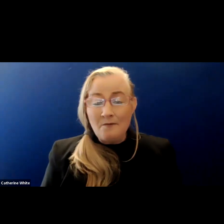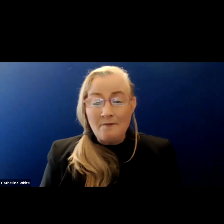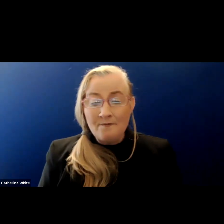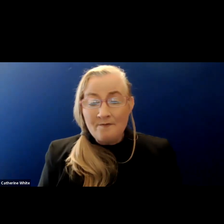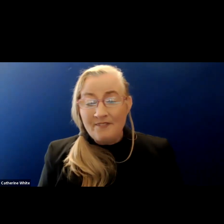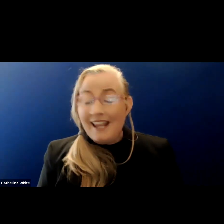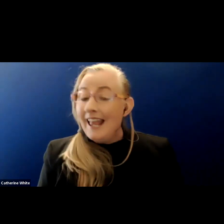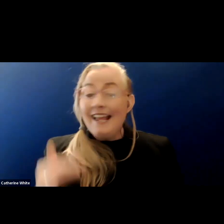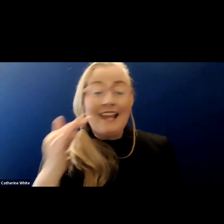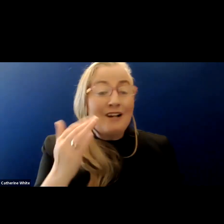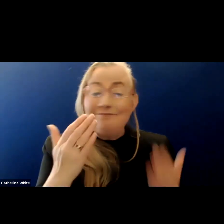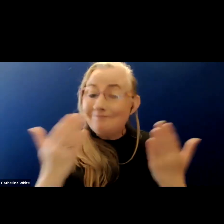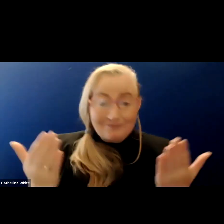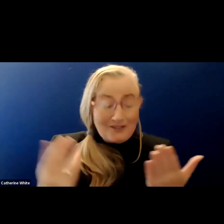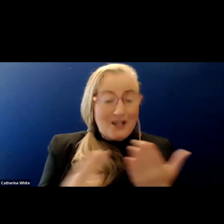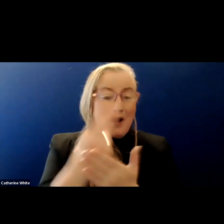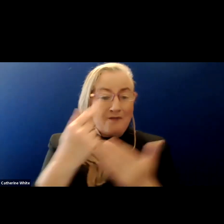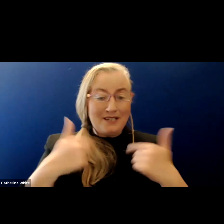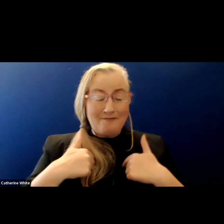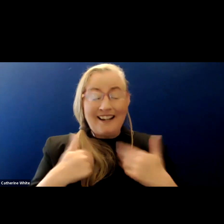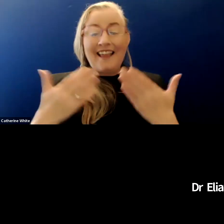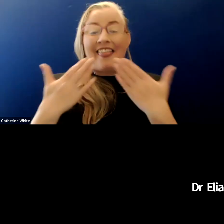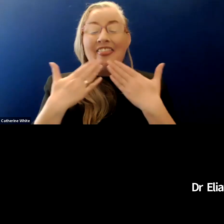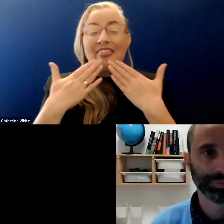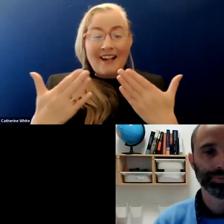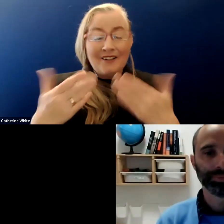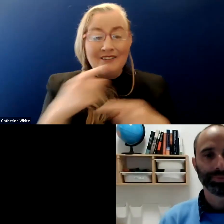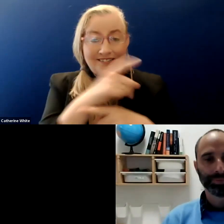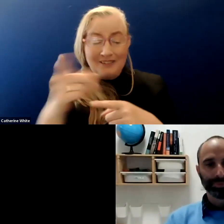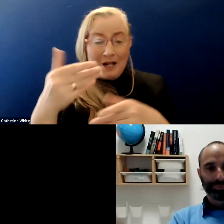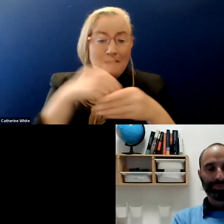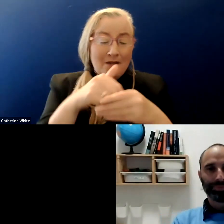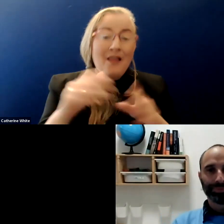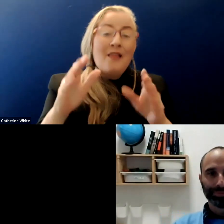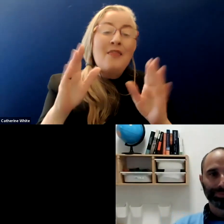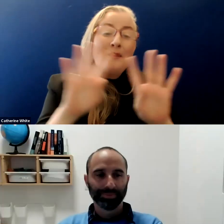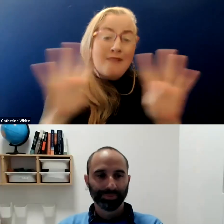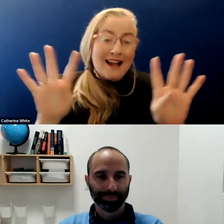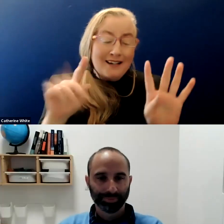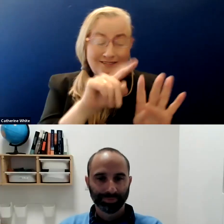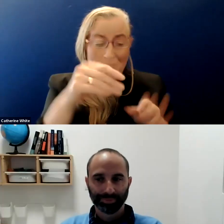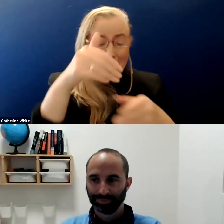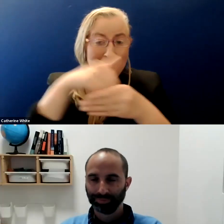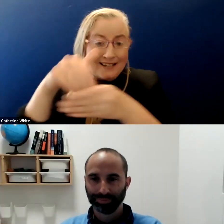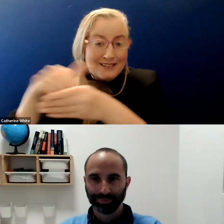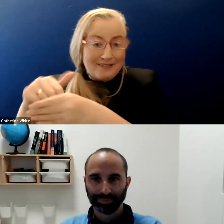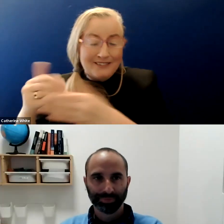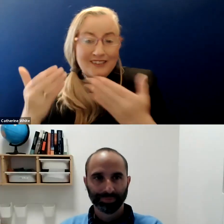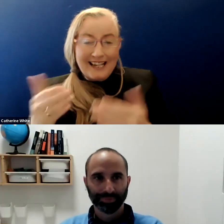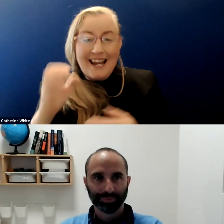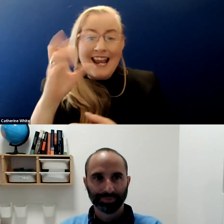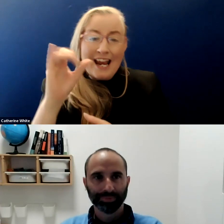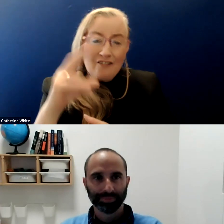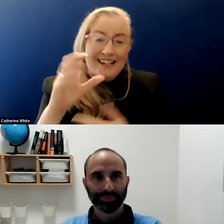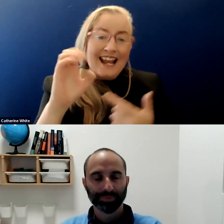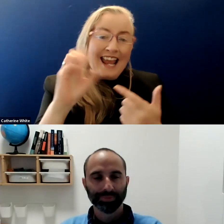Well, if not, then it's just up to me to thank our participants, our co-panelists for participating today, to Aaron and to